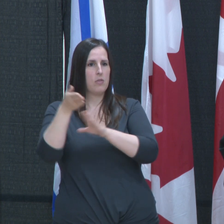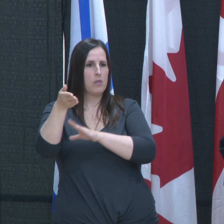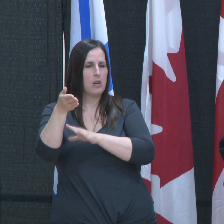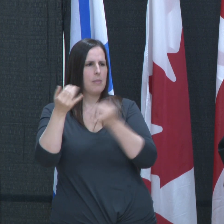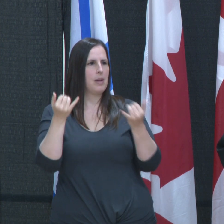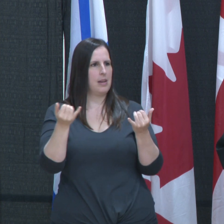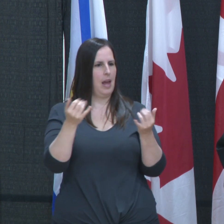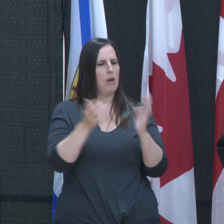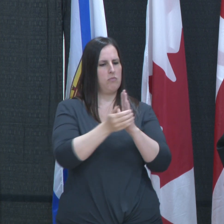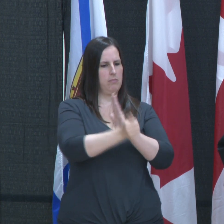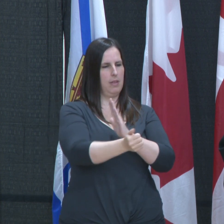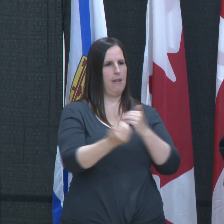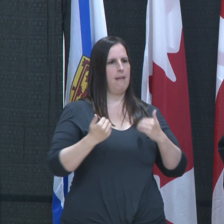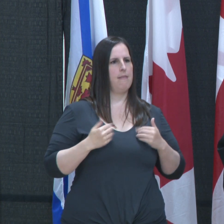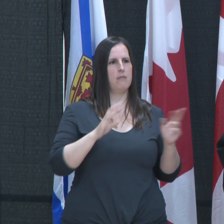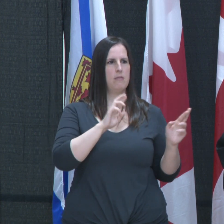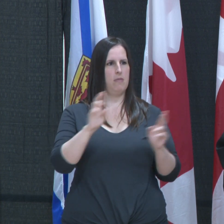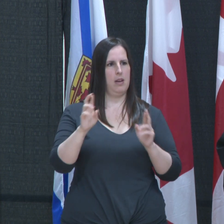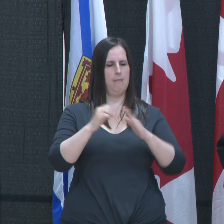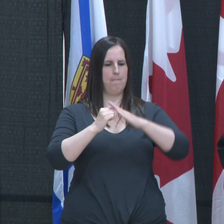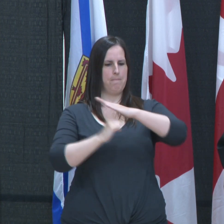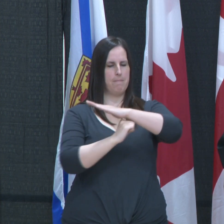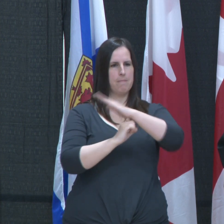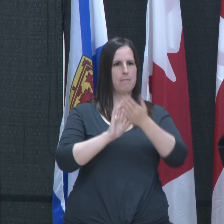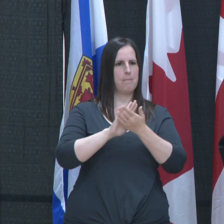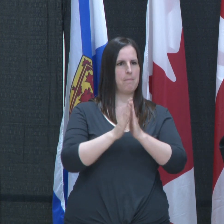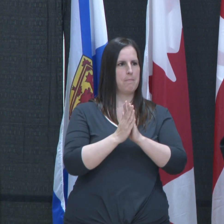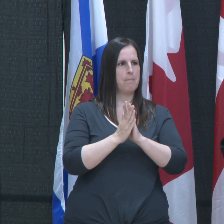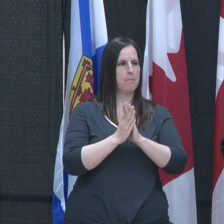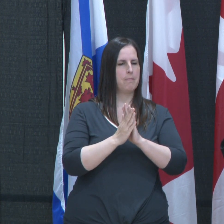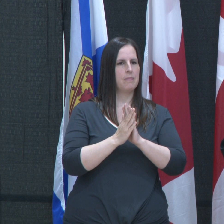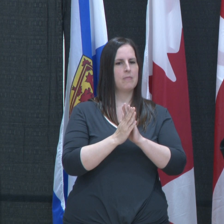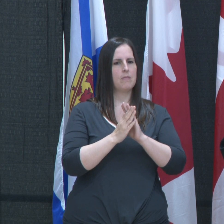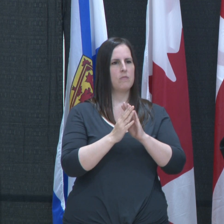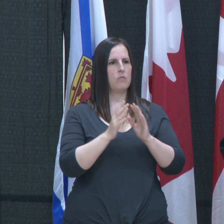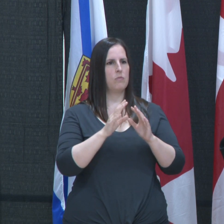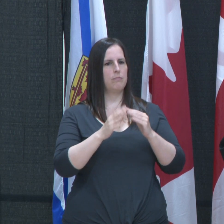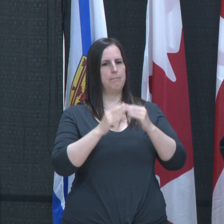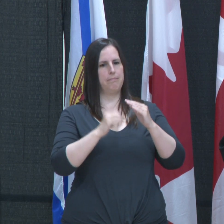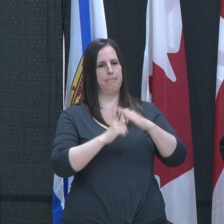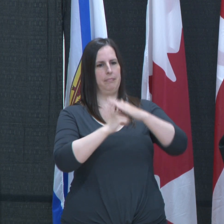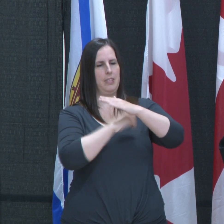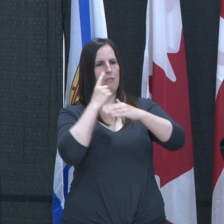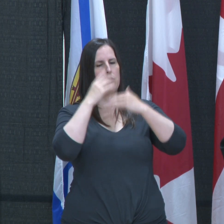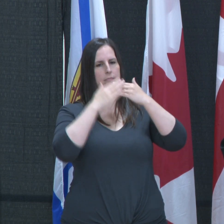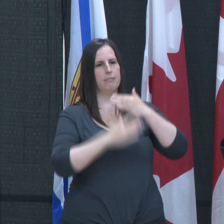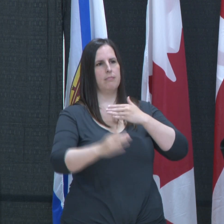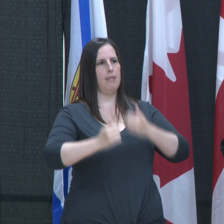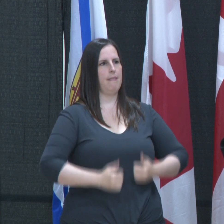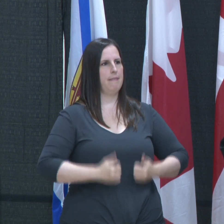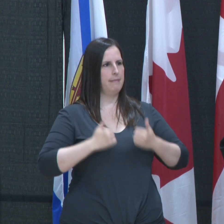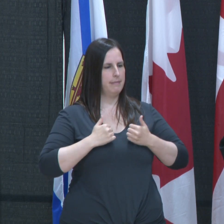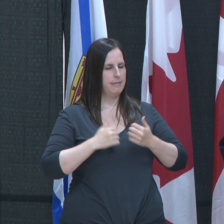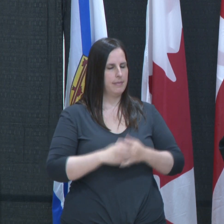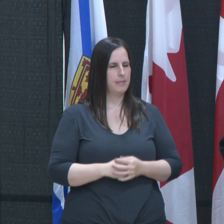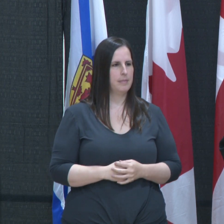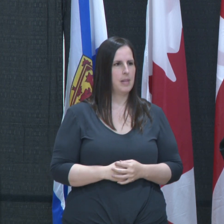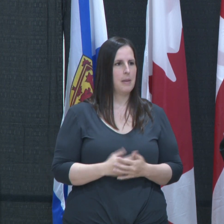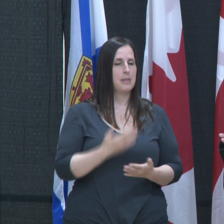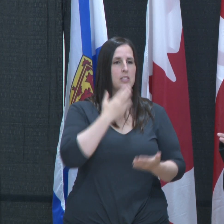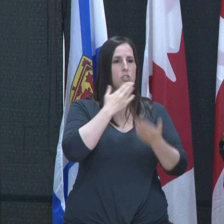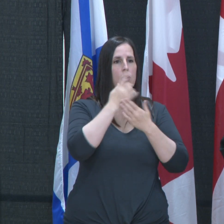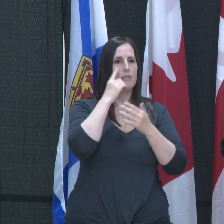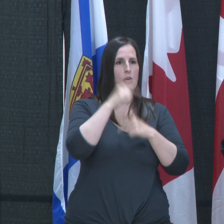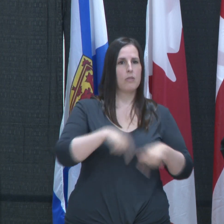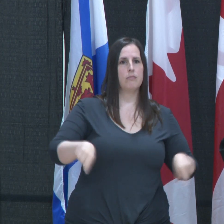foundation. This foundation is what we can build on going forward in our lives. This is good for all of us. Or